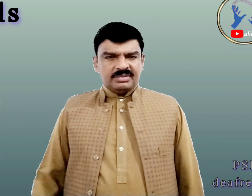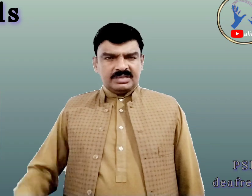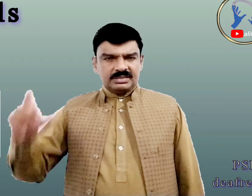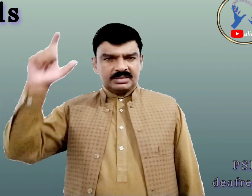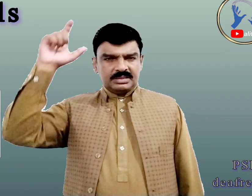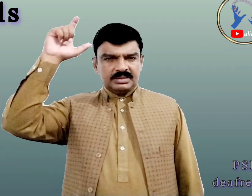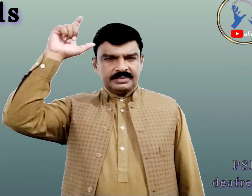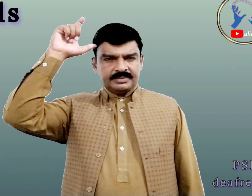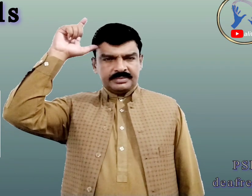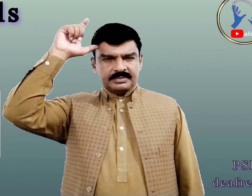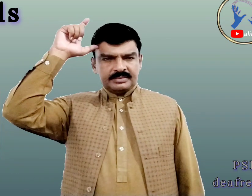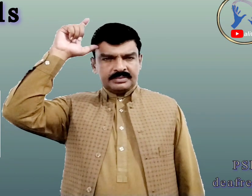animals,